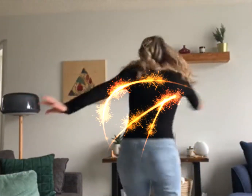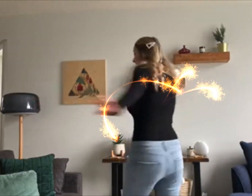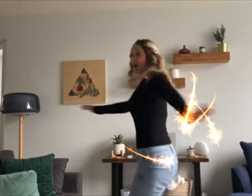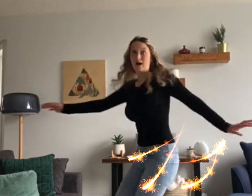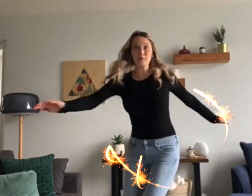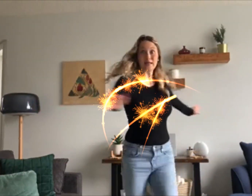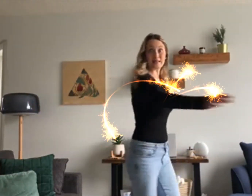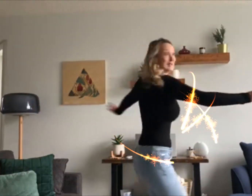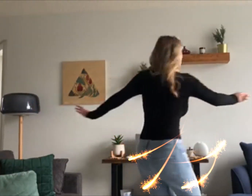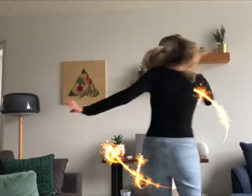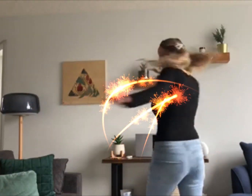I'm getting busy.